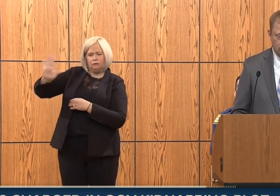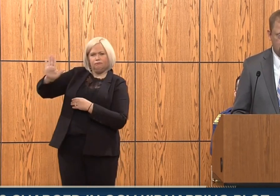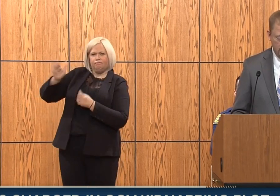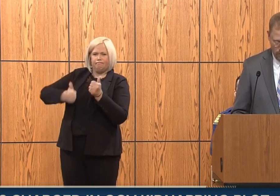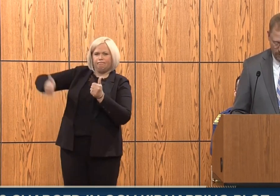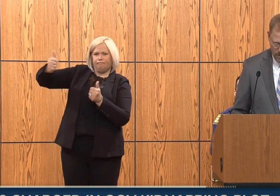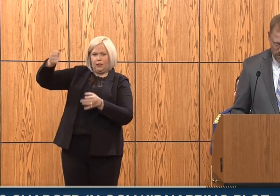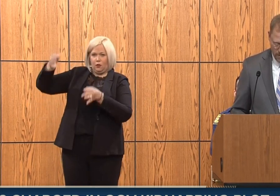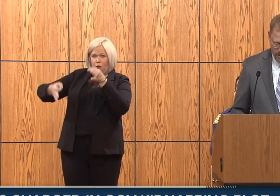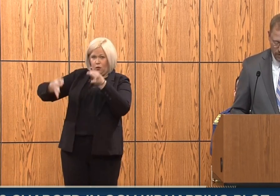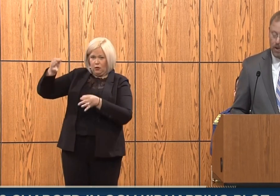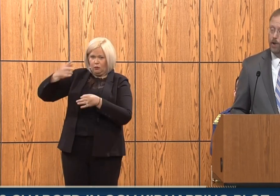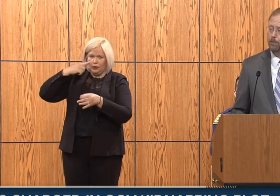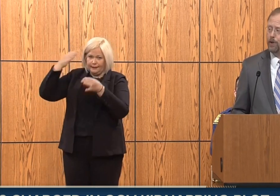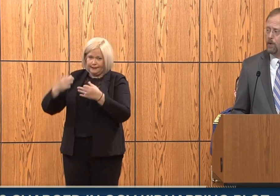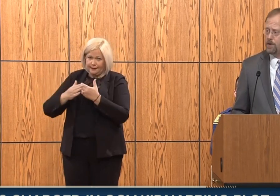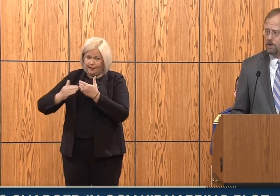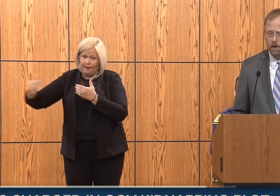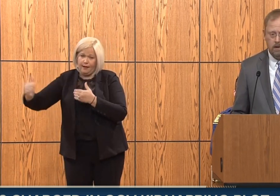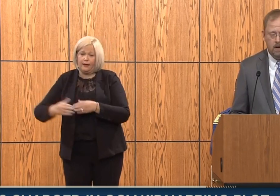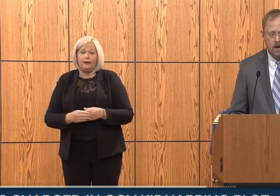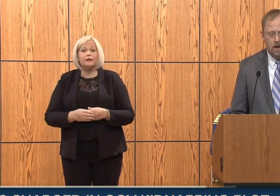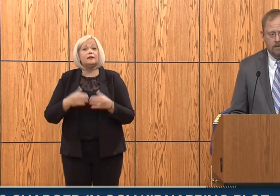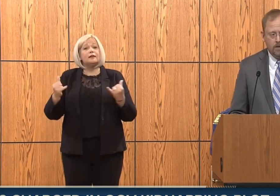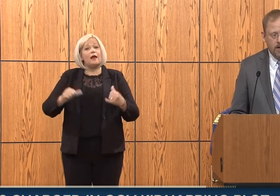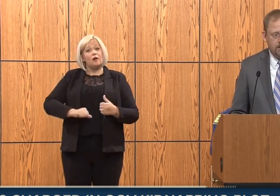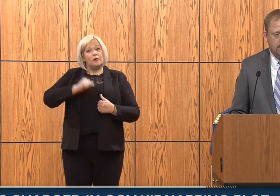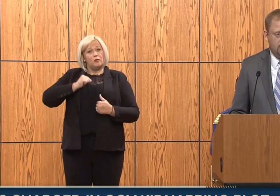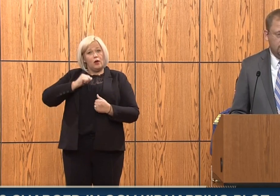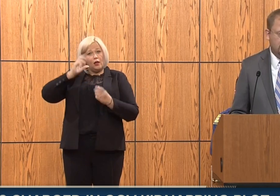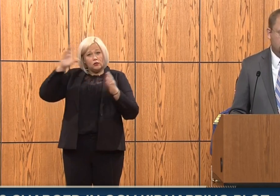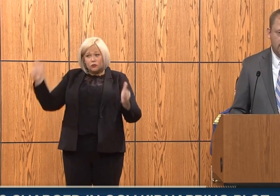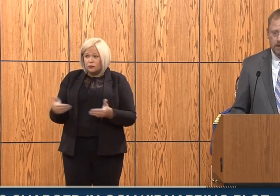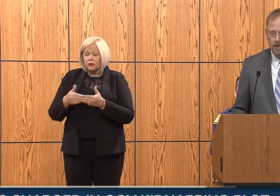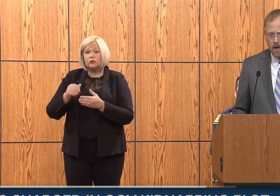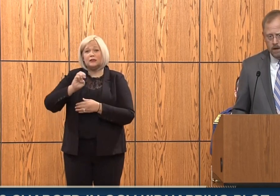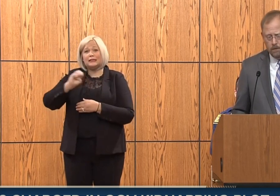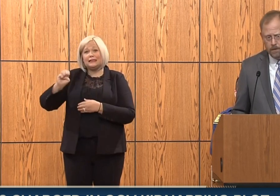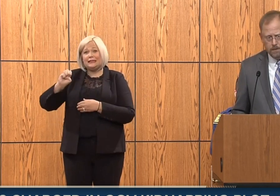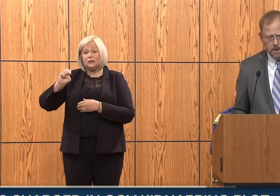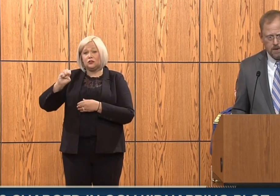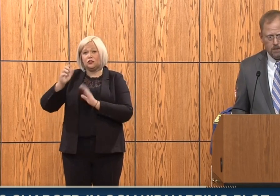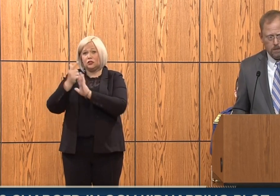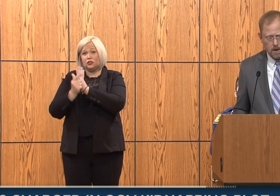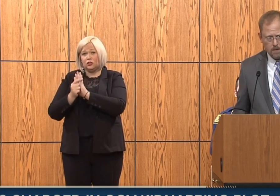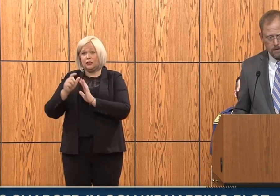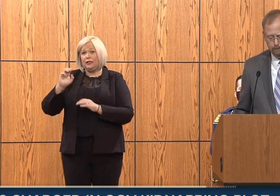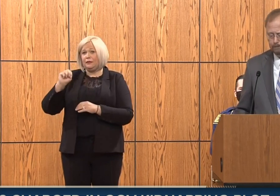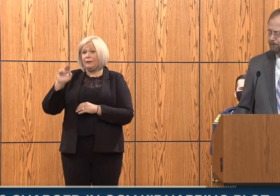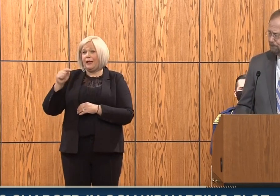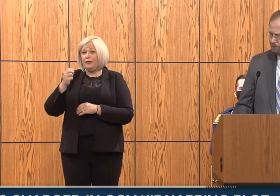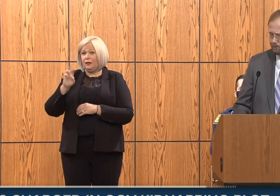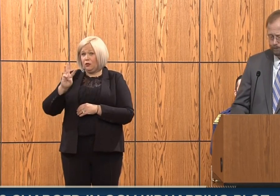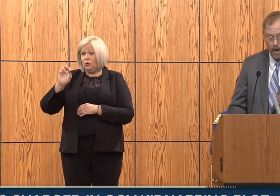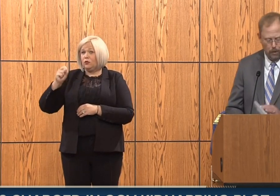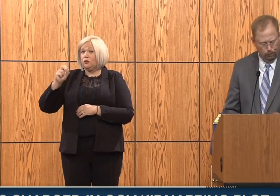Now, it is my privilege to introduce to you the U.S. Attorney for the Eastern District of Michigan, Matthew Schneider, for some additional